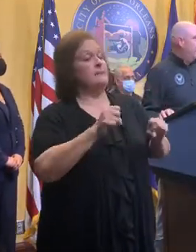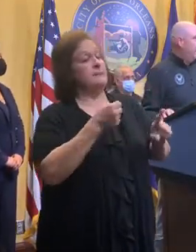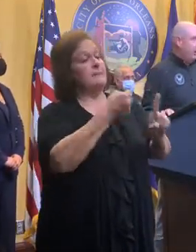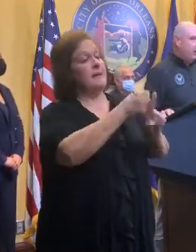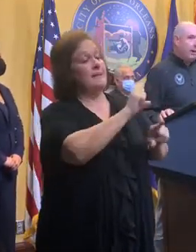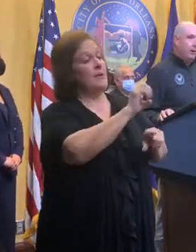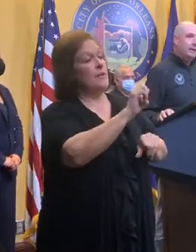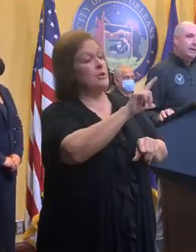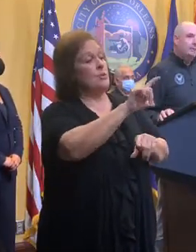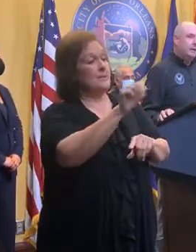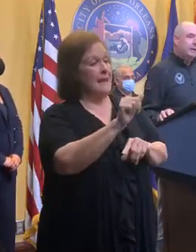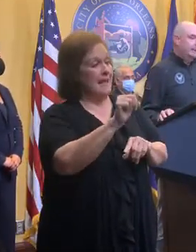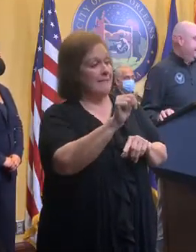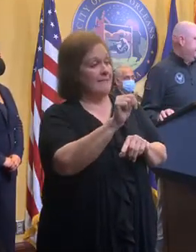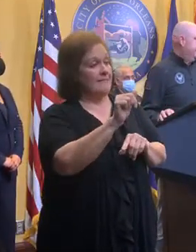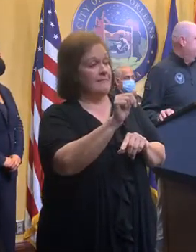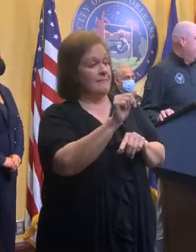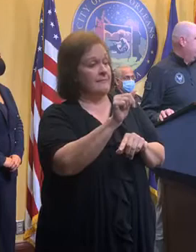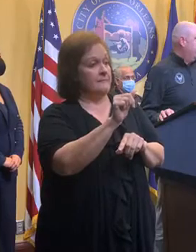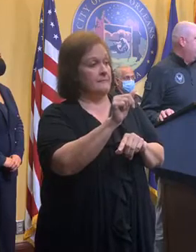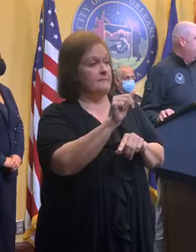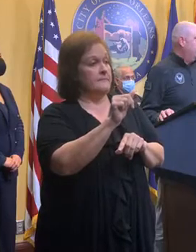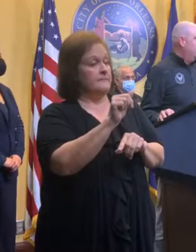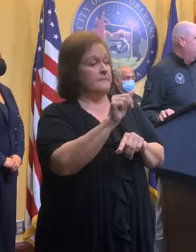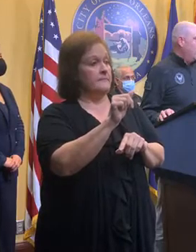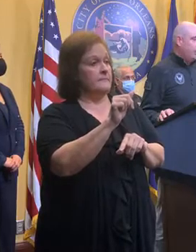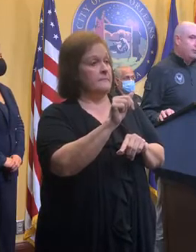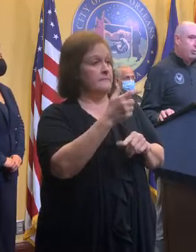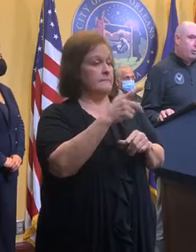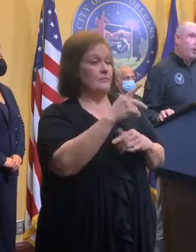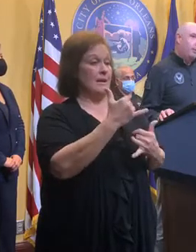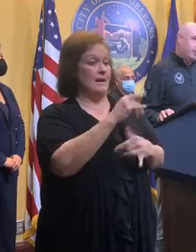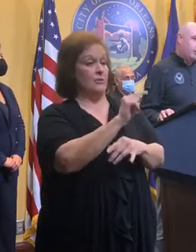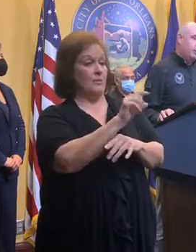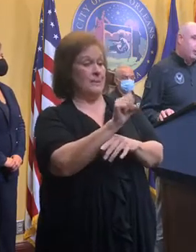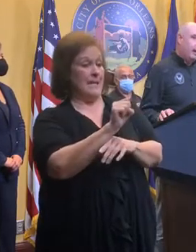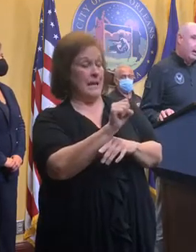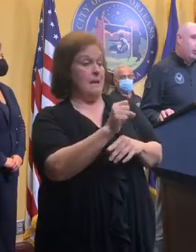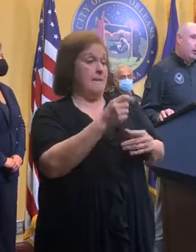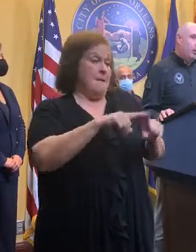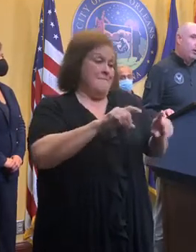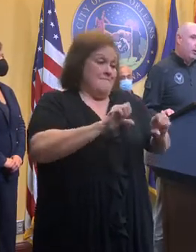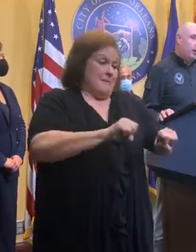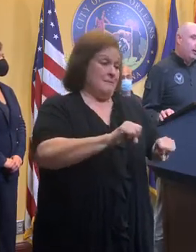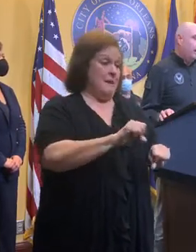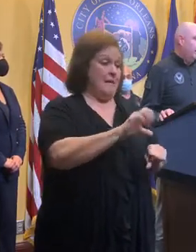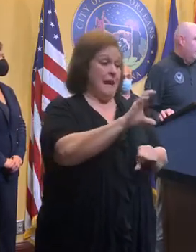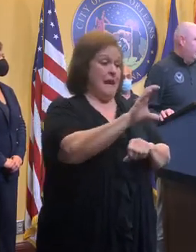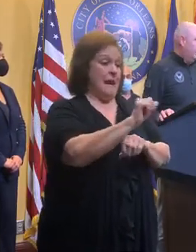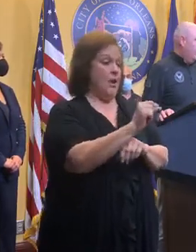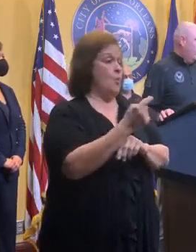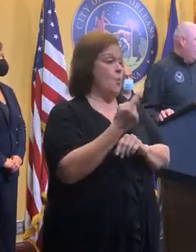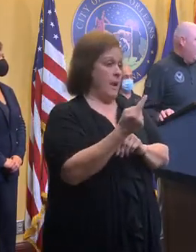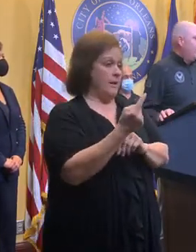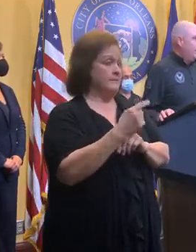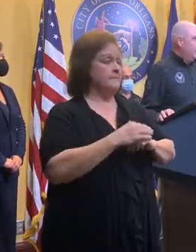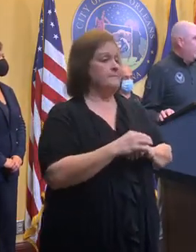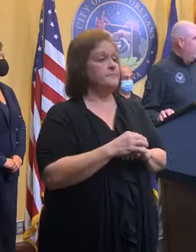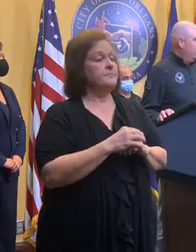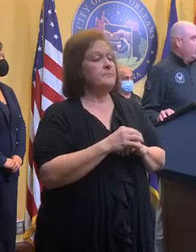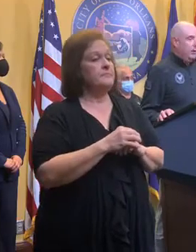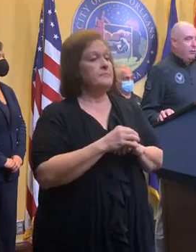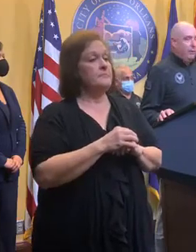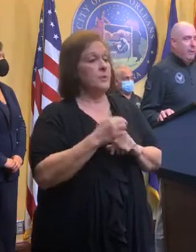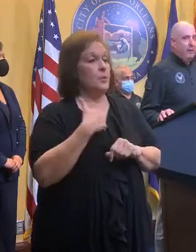Louisiana and our area as a tropical storm or potentially a Category 1 hurricane. We have